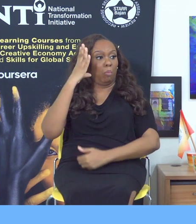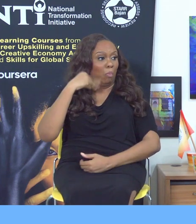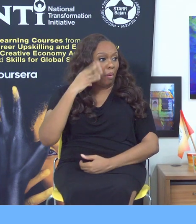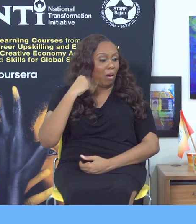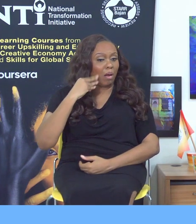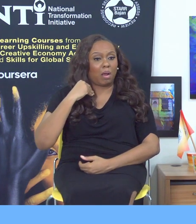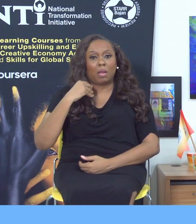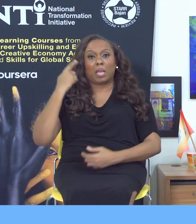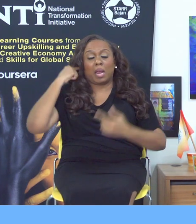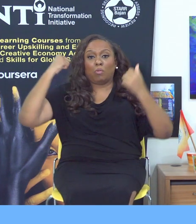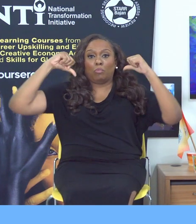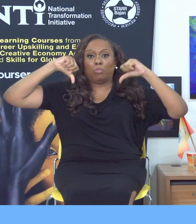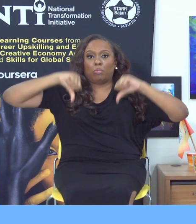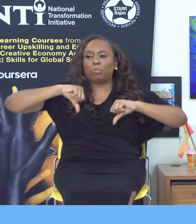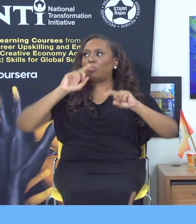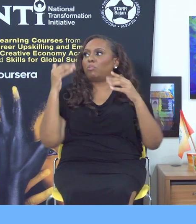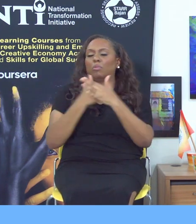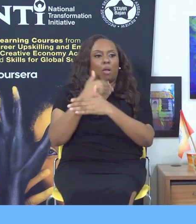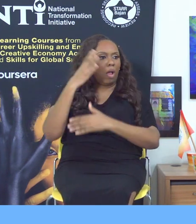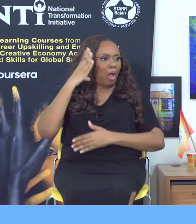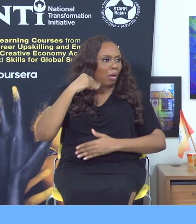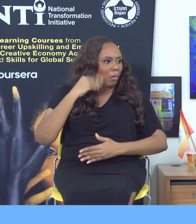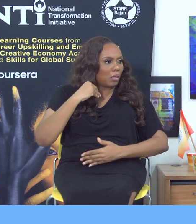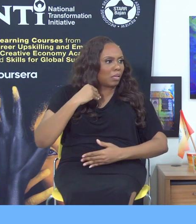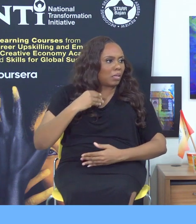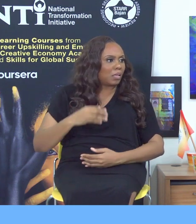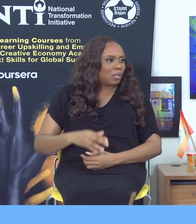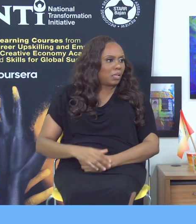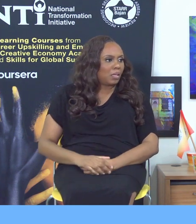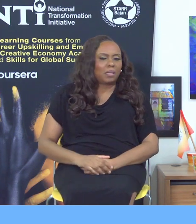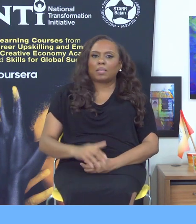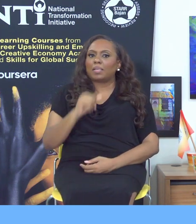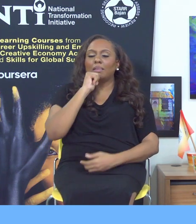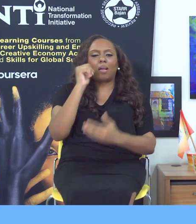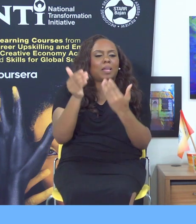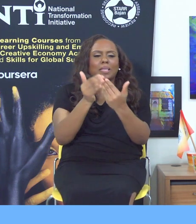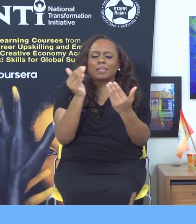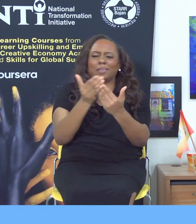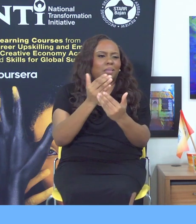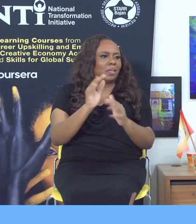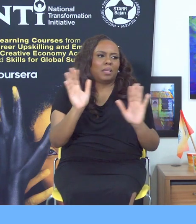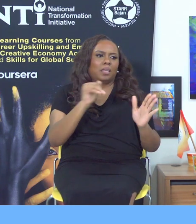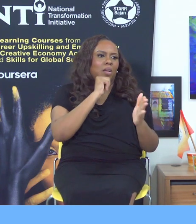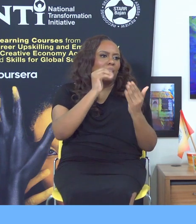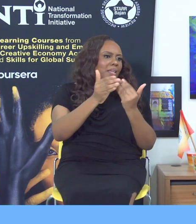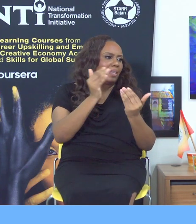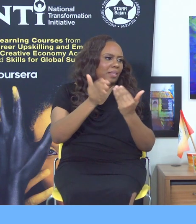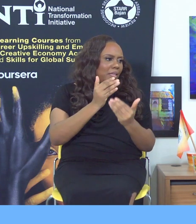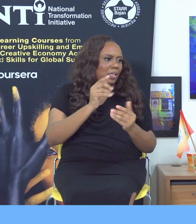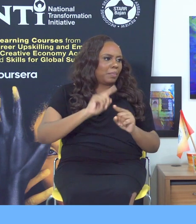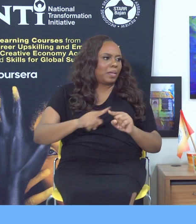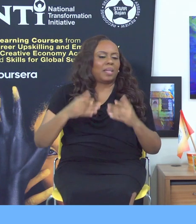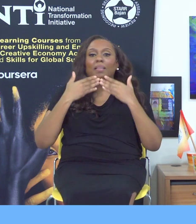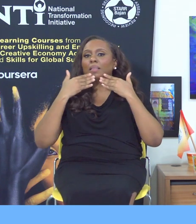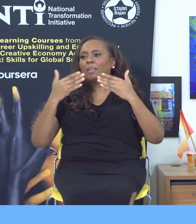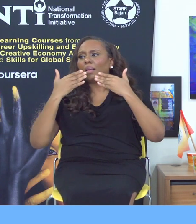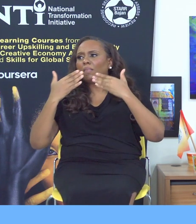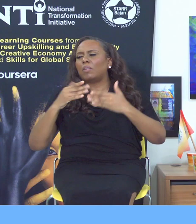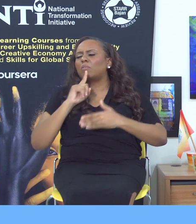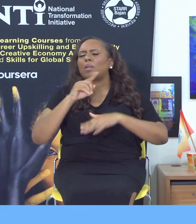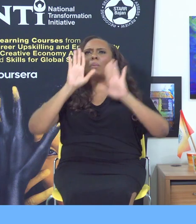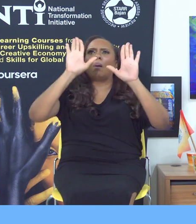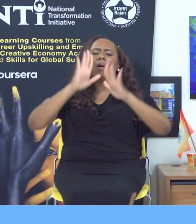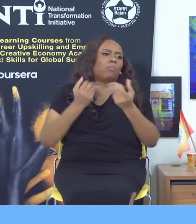losing my hair. And I can tell you it hasn't been easy. No. But I'm very thankful for the support system I've gone